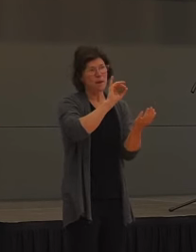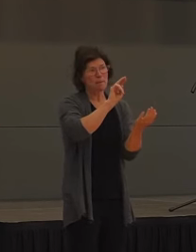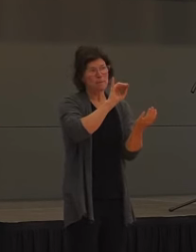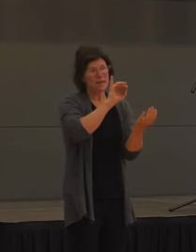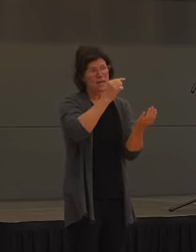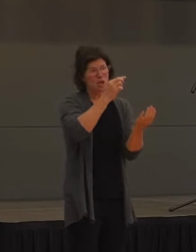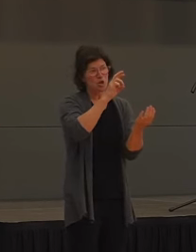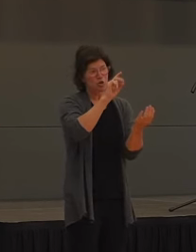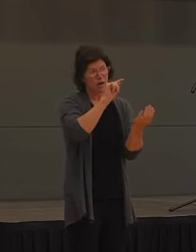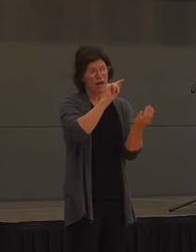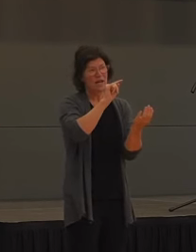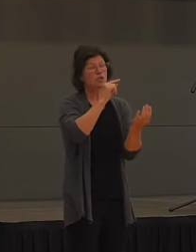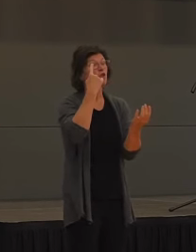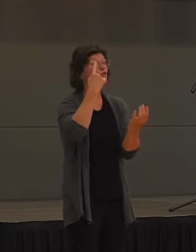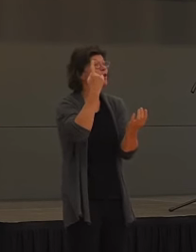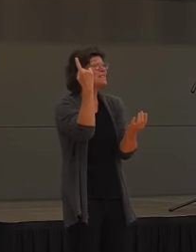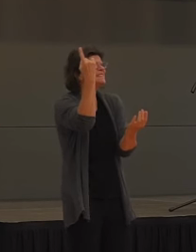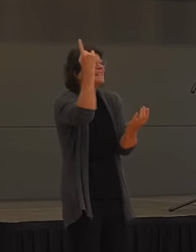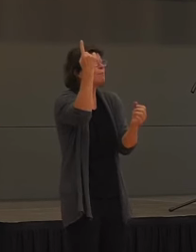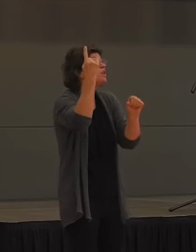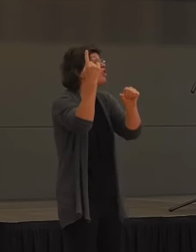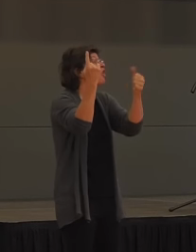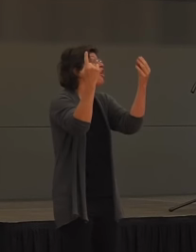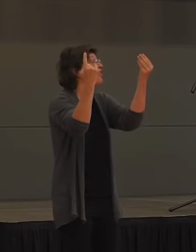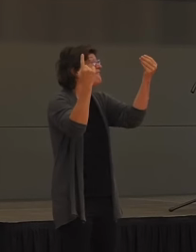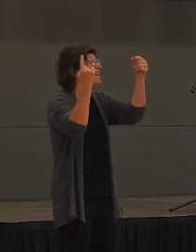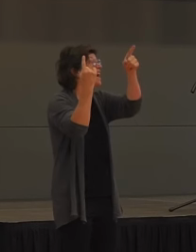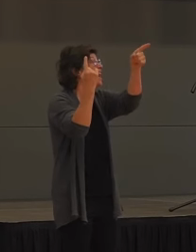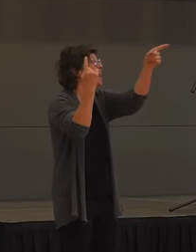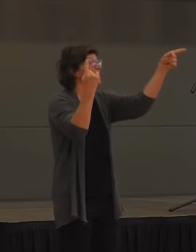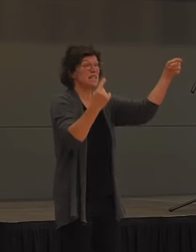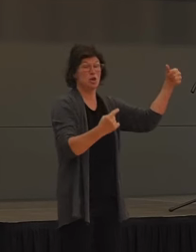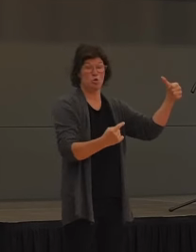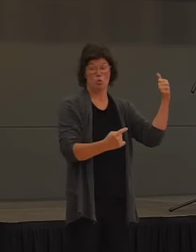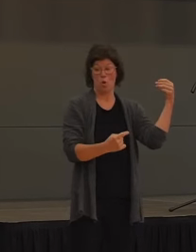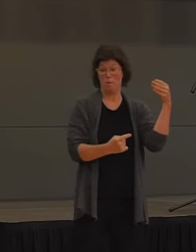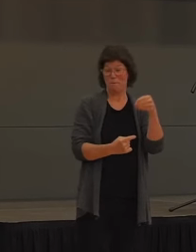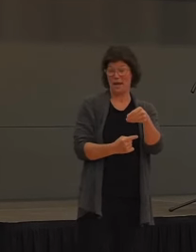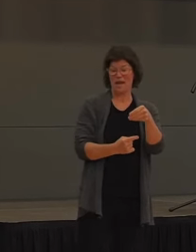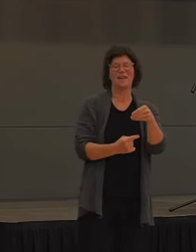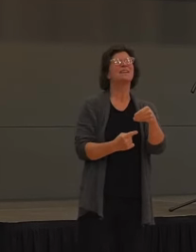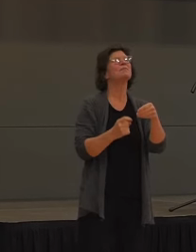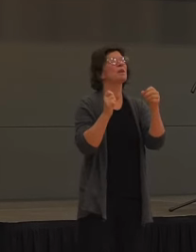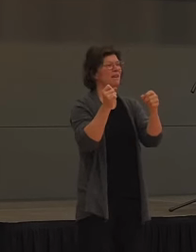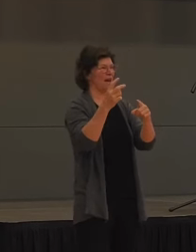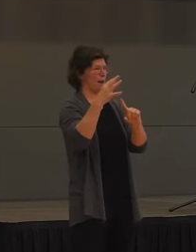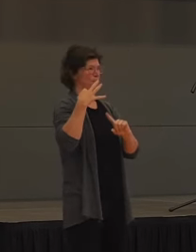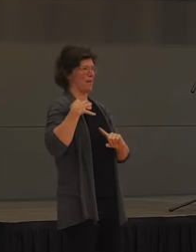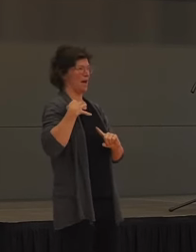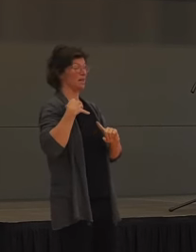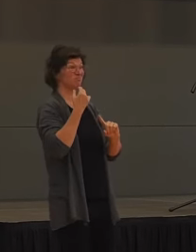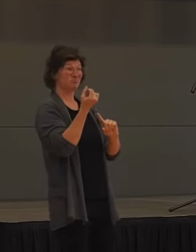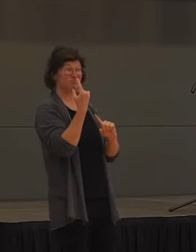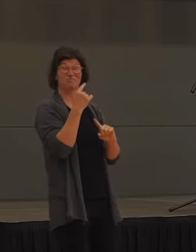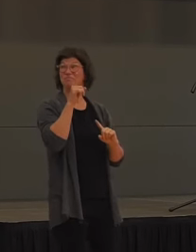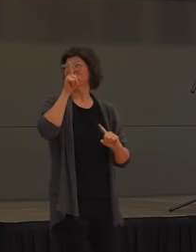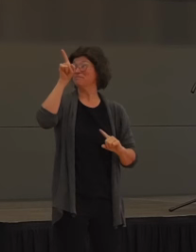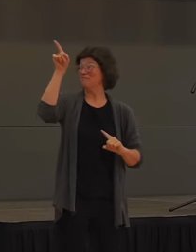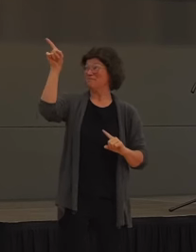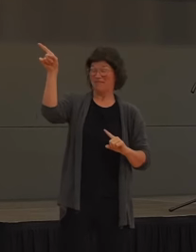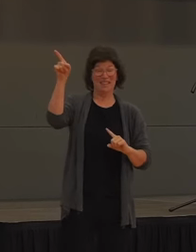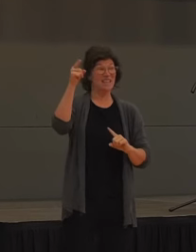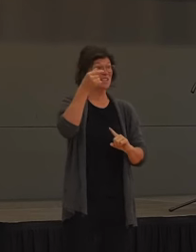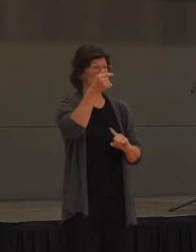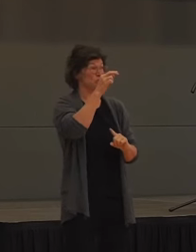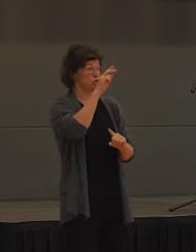funding source. For this particular mini grant, a person does have to have a diagnosis of some